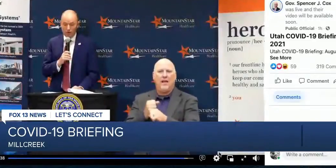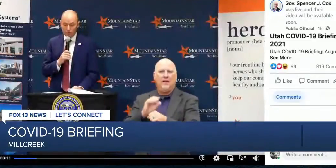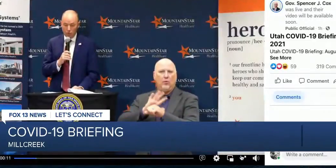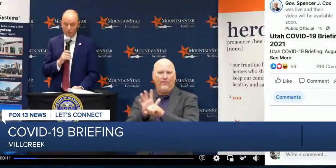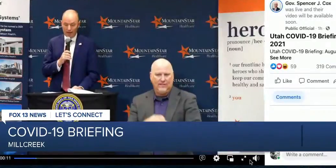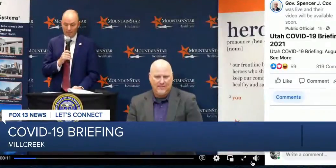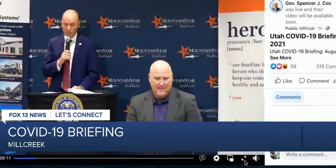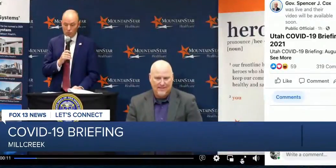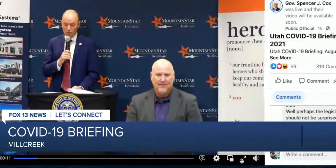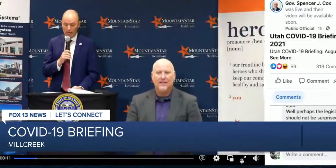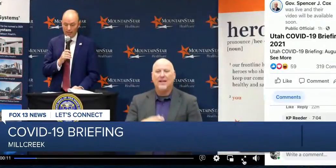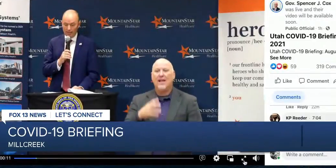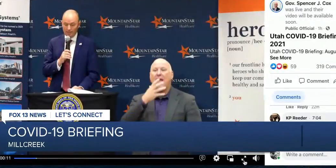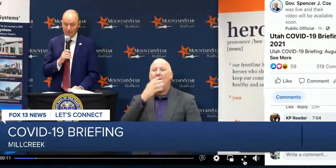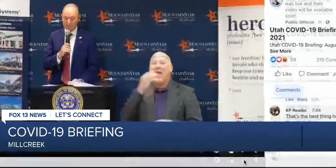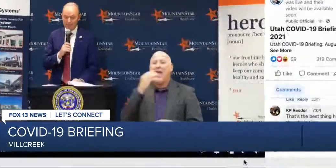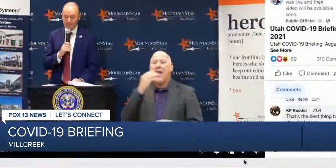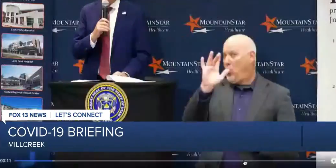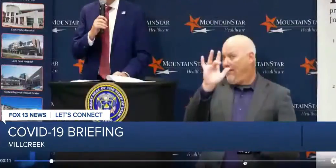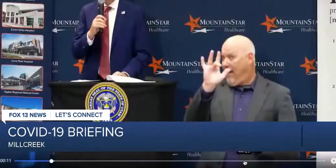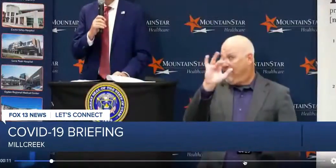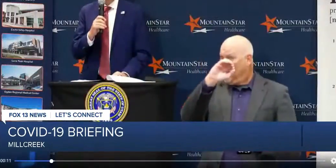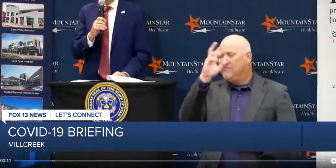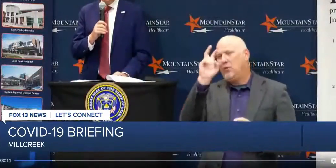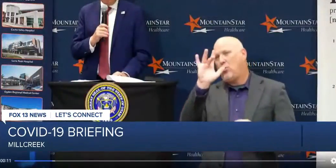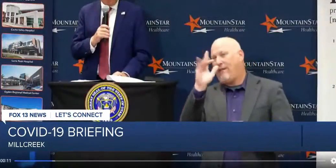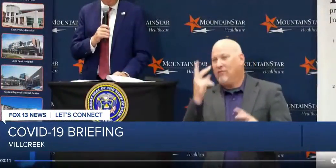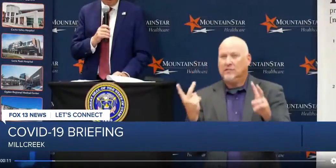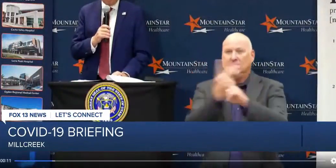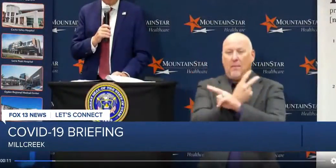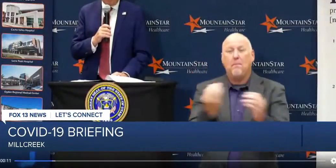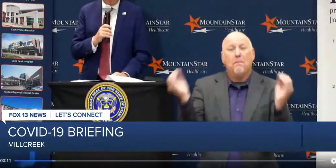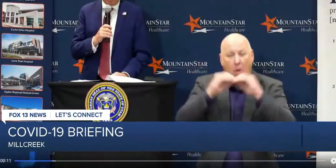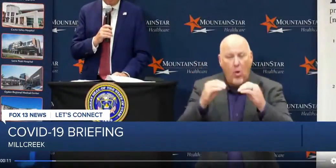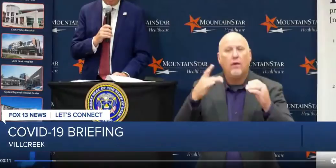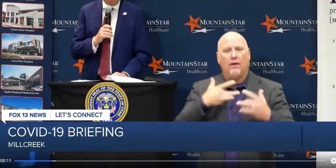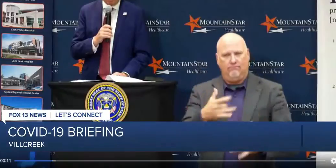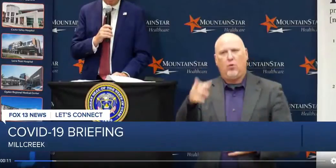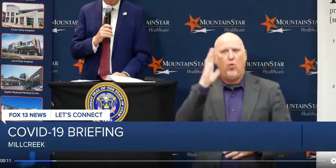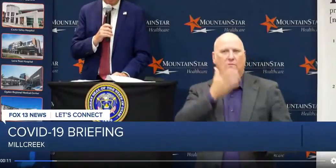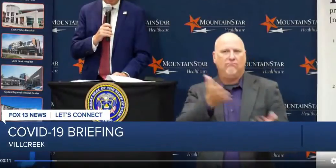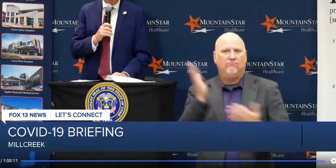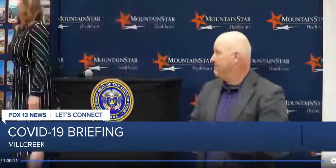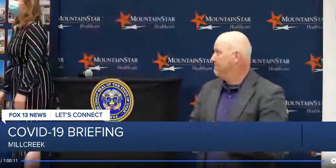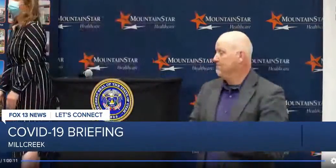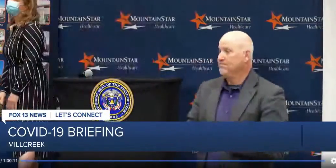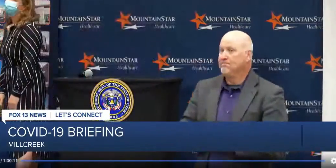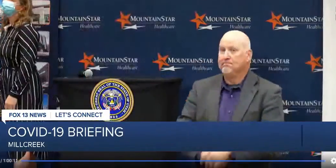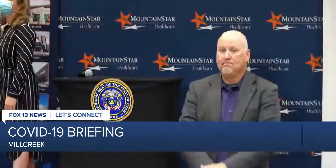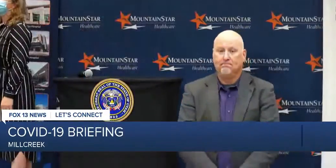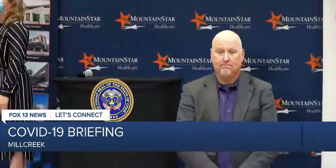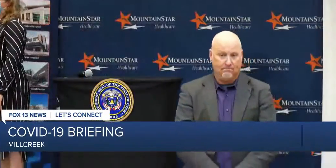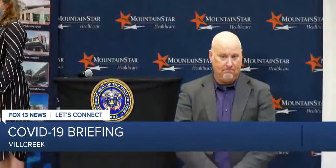And 24 times more likely to die from COVID than unvaccinated people.